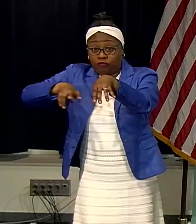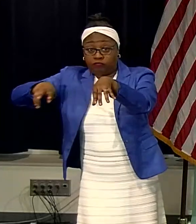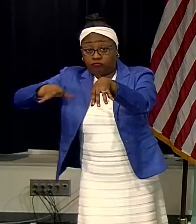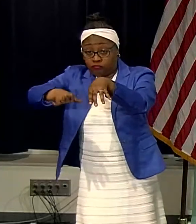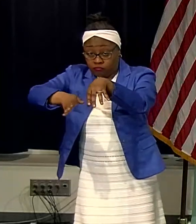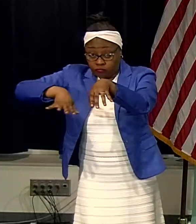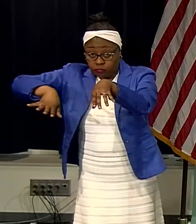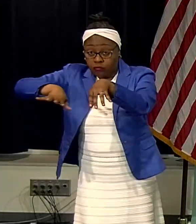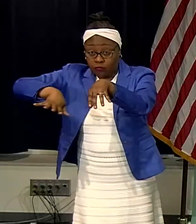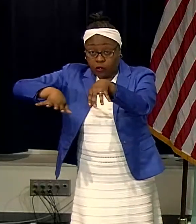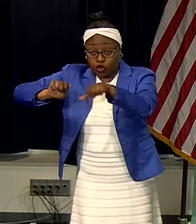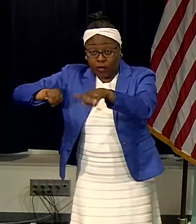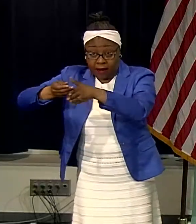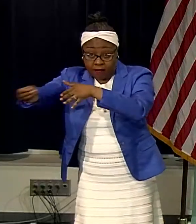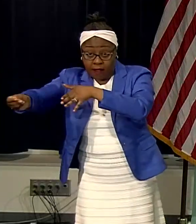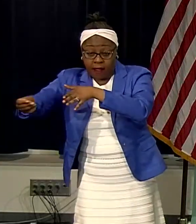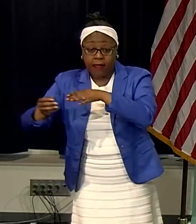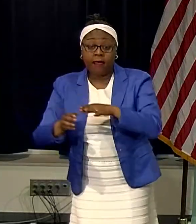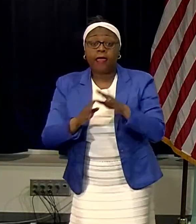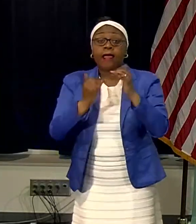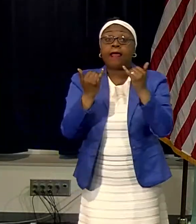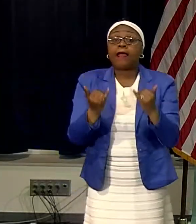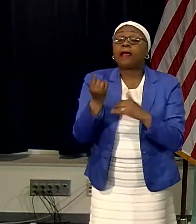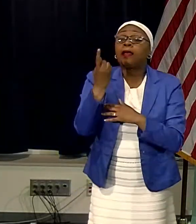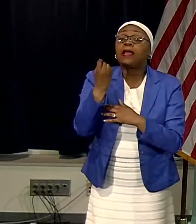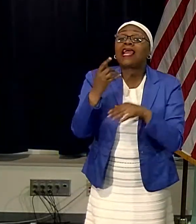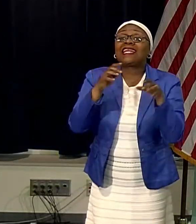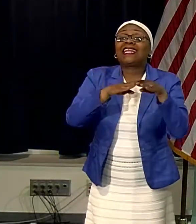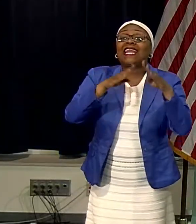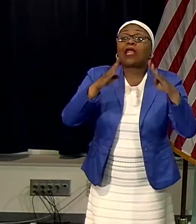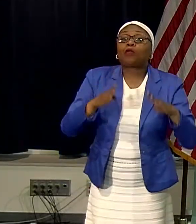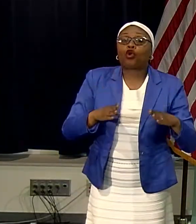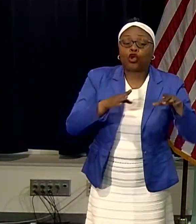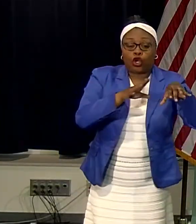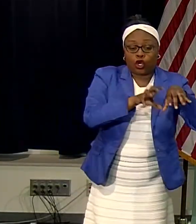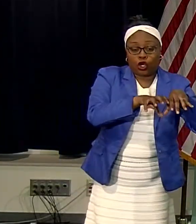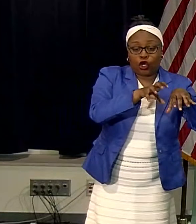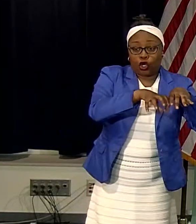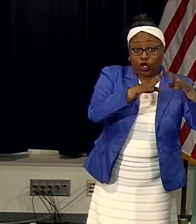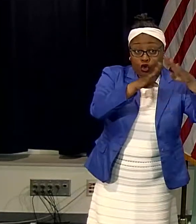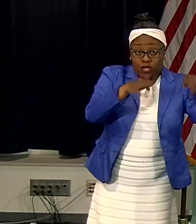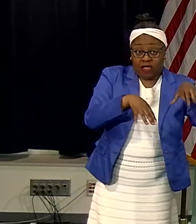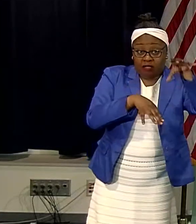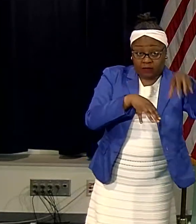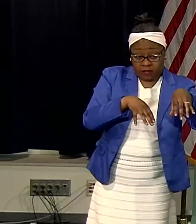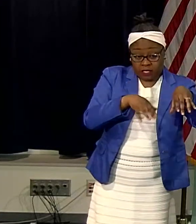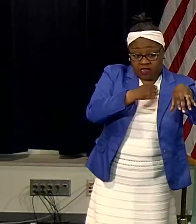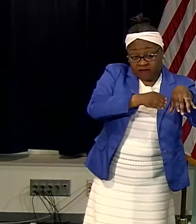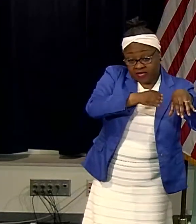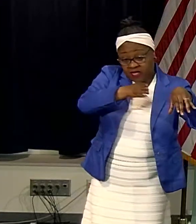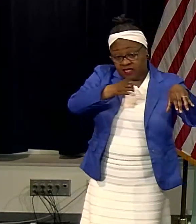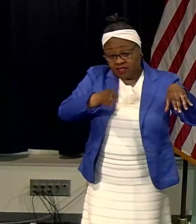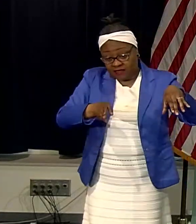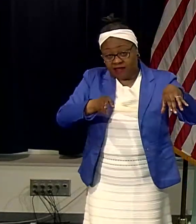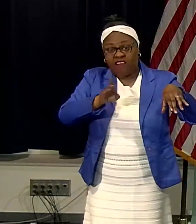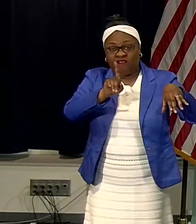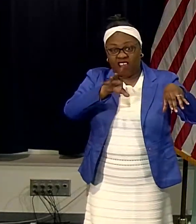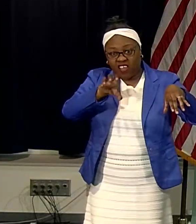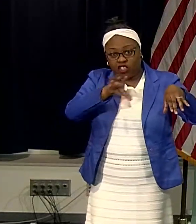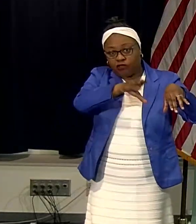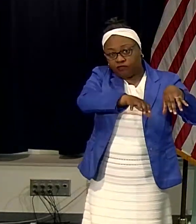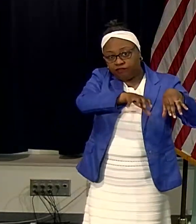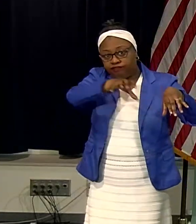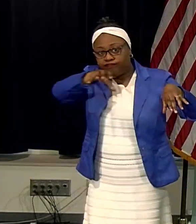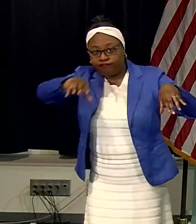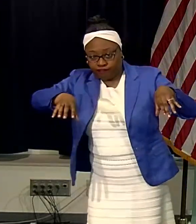lots, another program that we have, allows you to purchase lots within 500 feet of your property. Now, 500 feet is typically a block to a half a